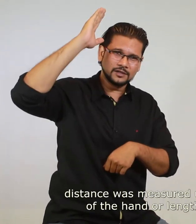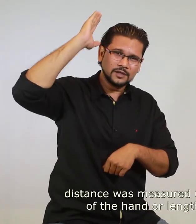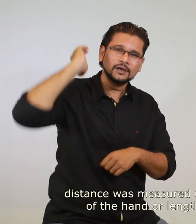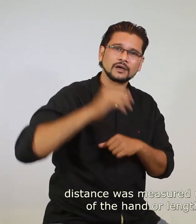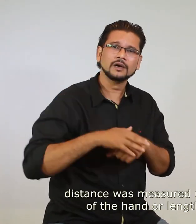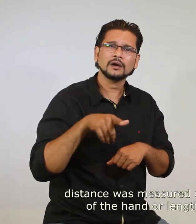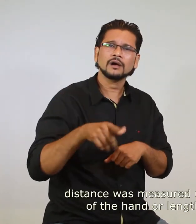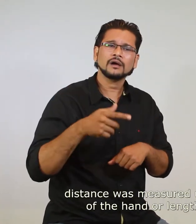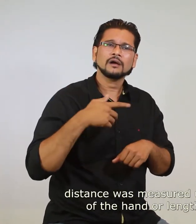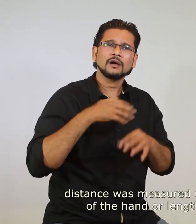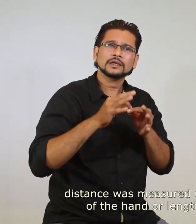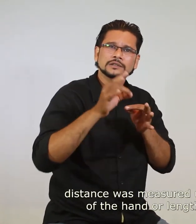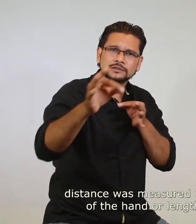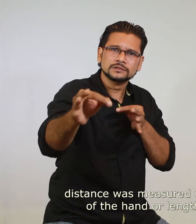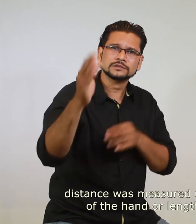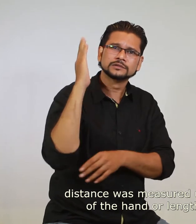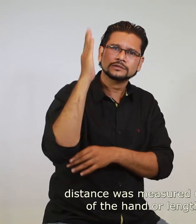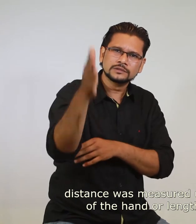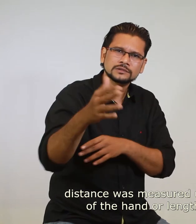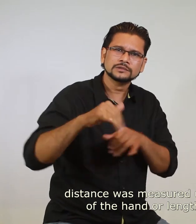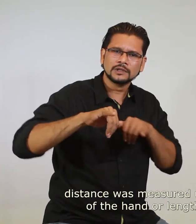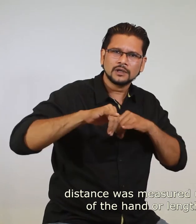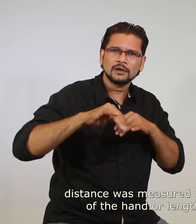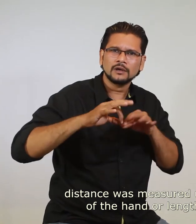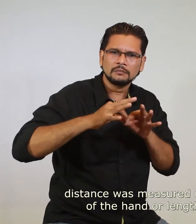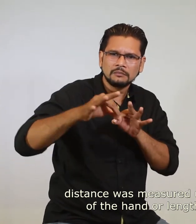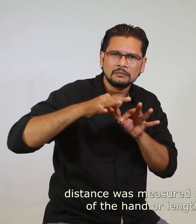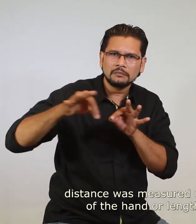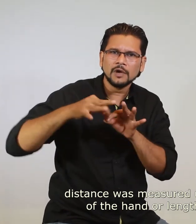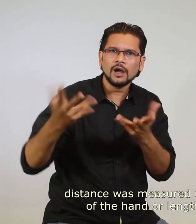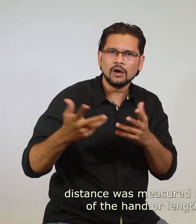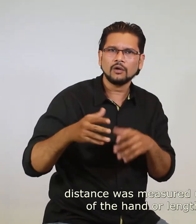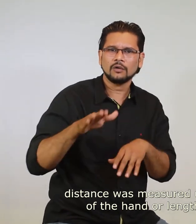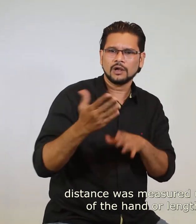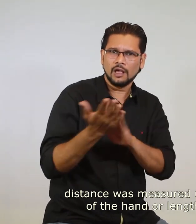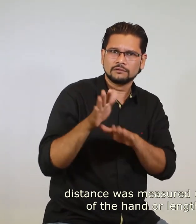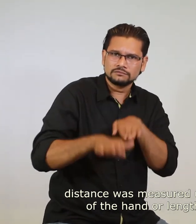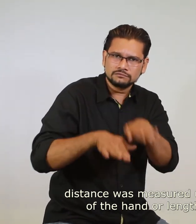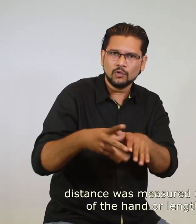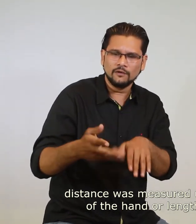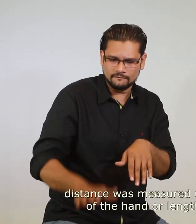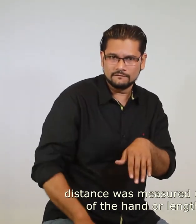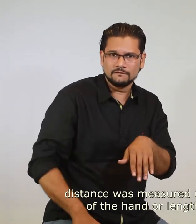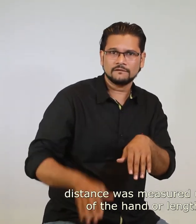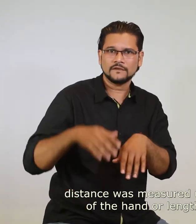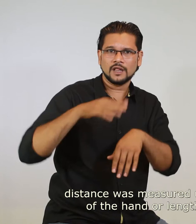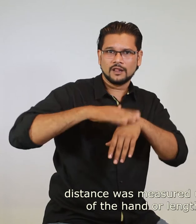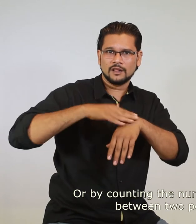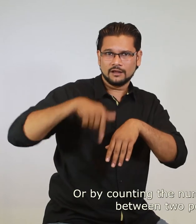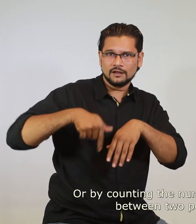distance was measured using the palm of the hand or length of a foot or by counting the number of steps between